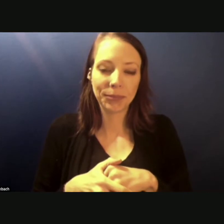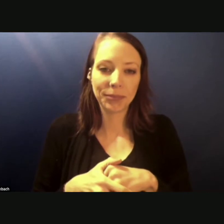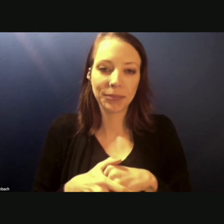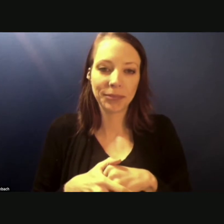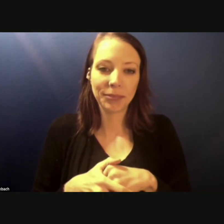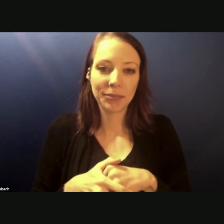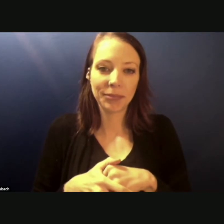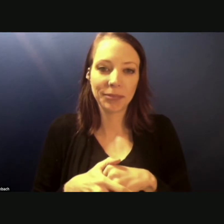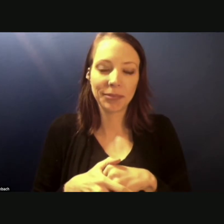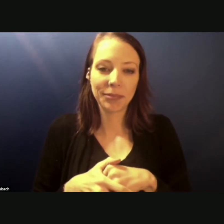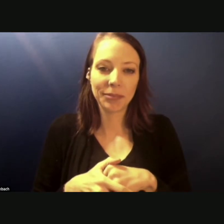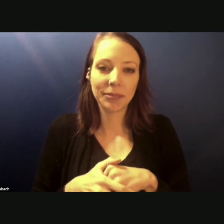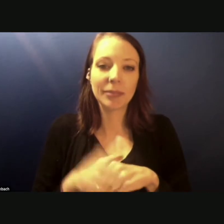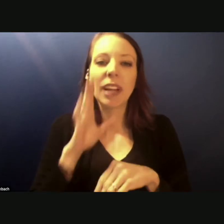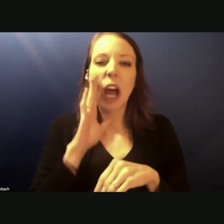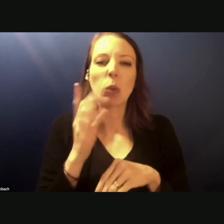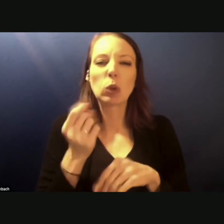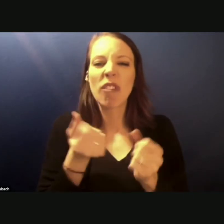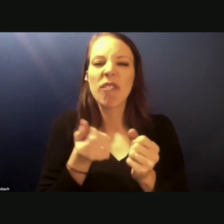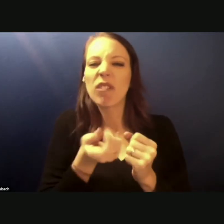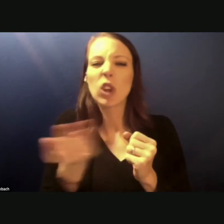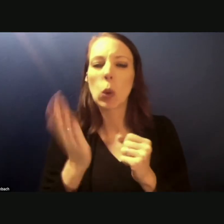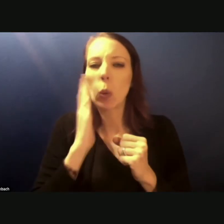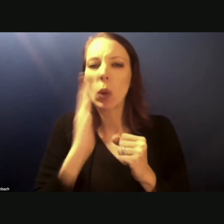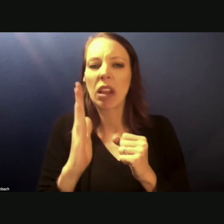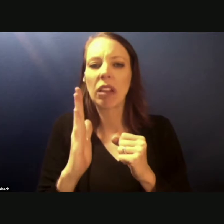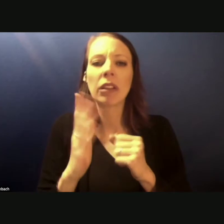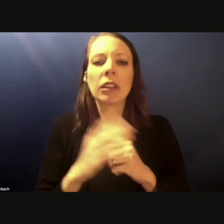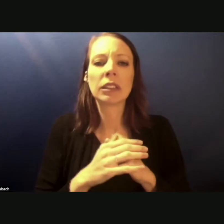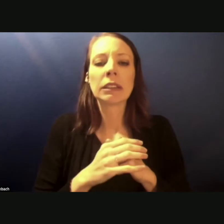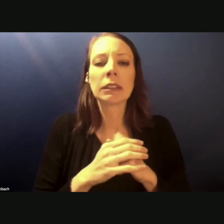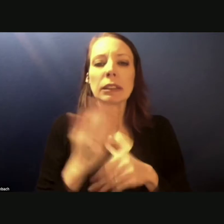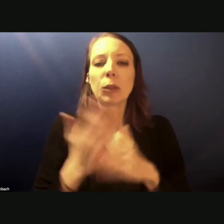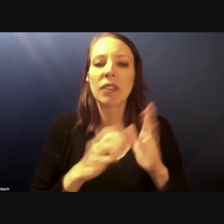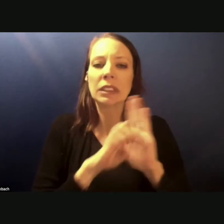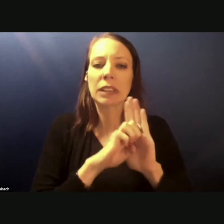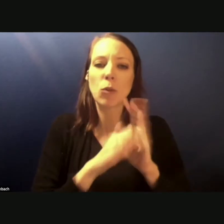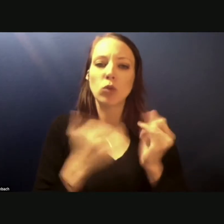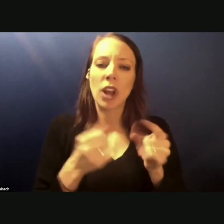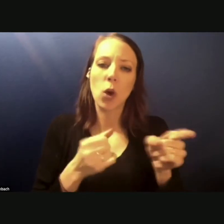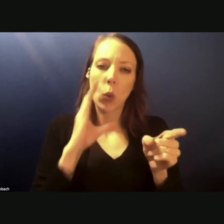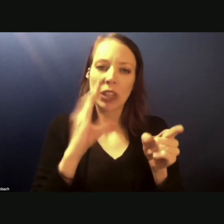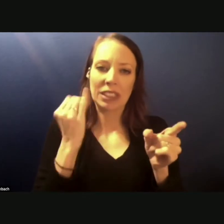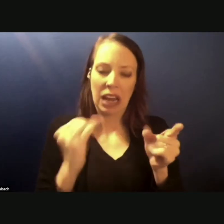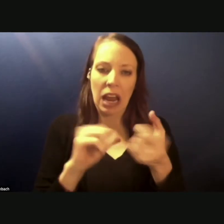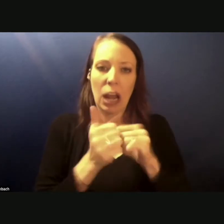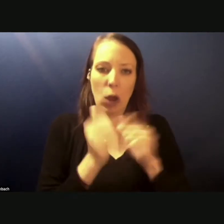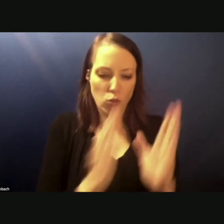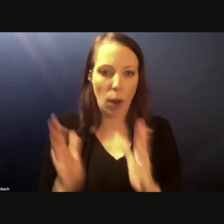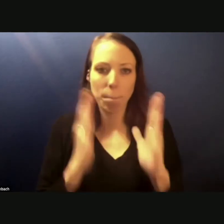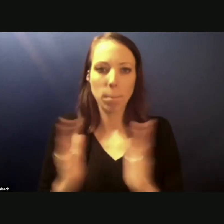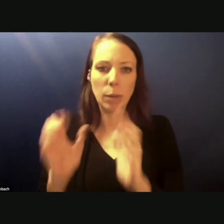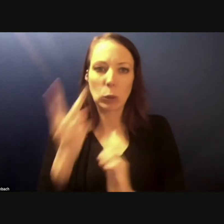And so I'm just gonna kind of run through a few of these sample veggies from our menu today and how we prep those so you can kind of